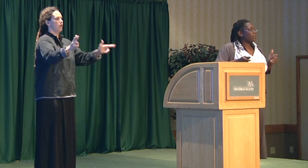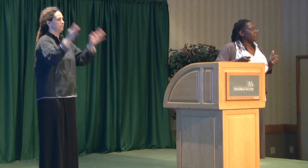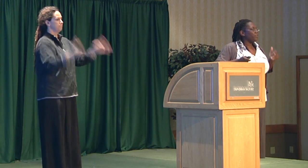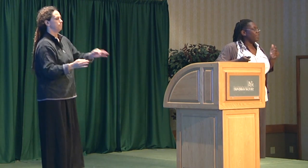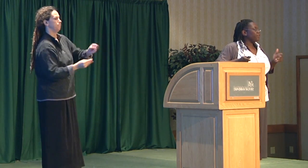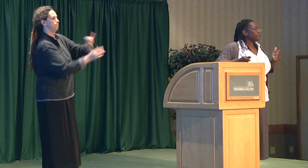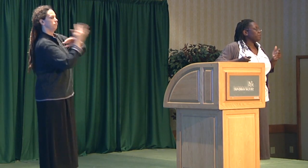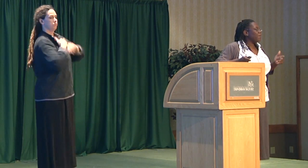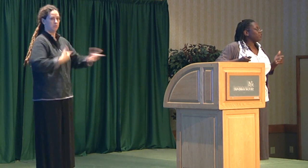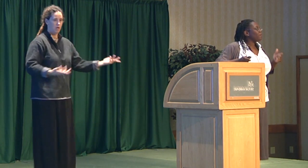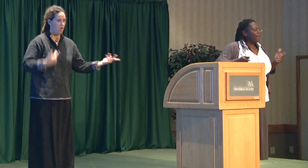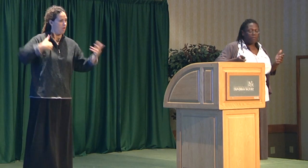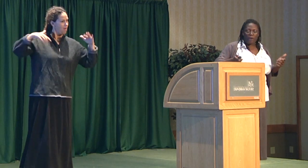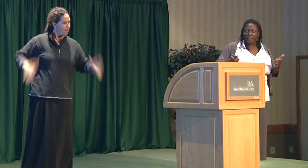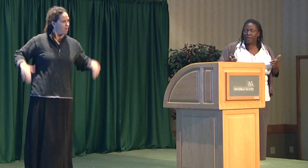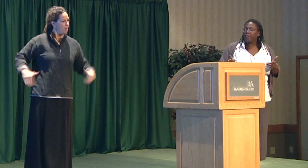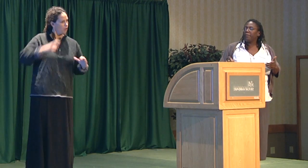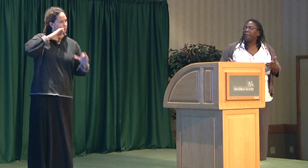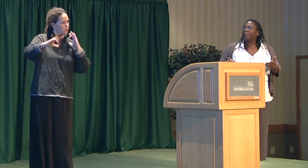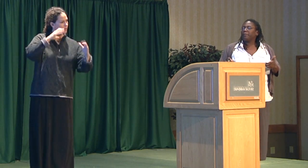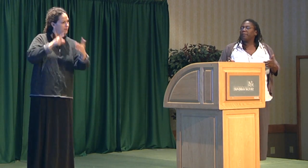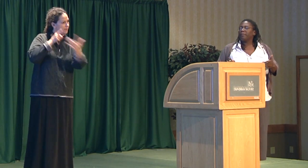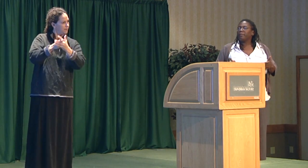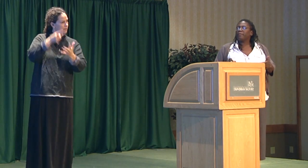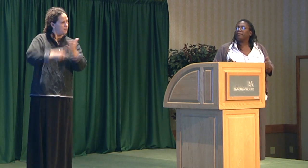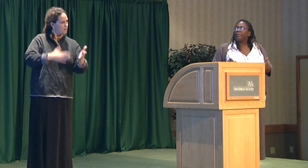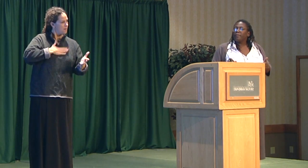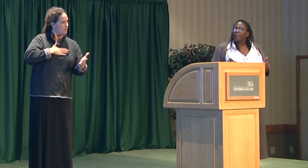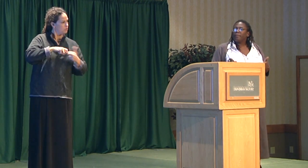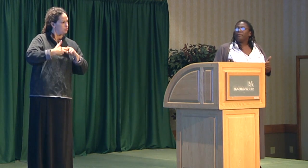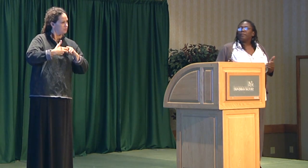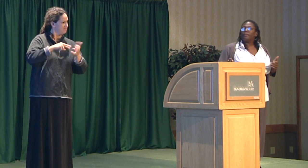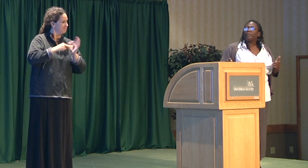communication effective within that first 3 minutes, you might have breakdown.